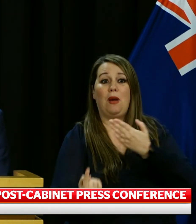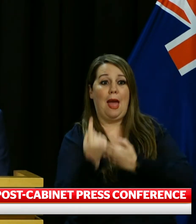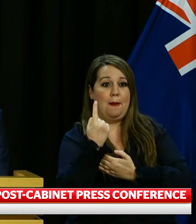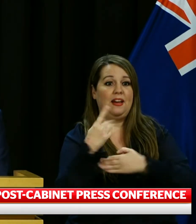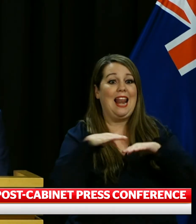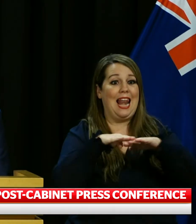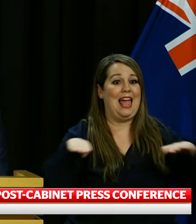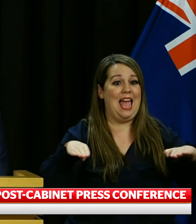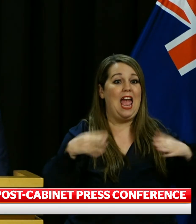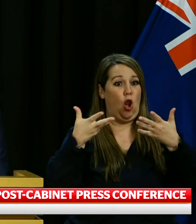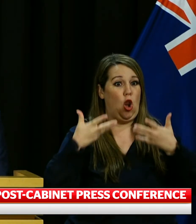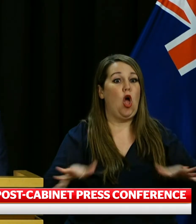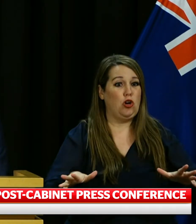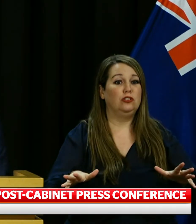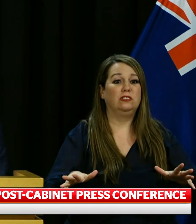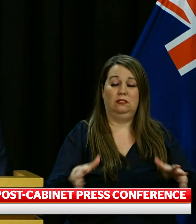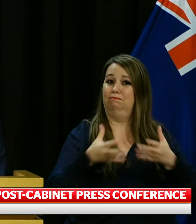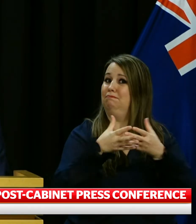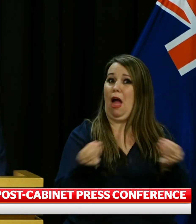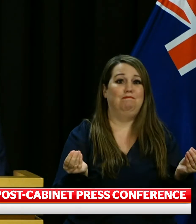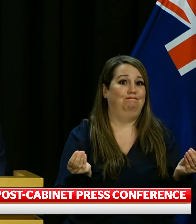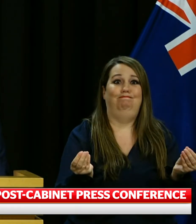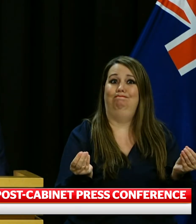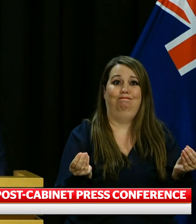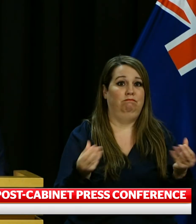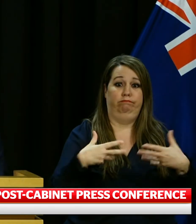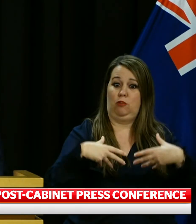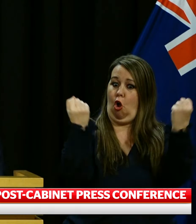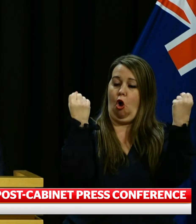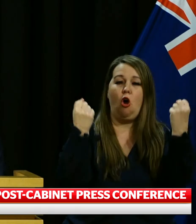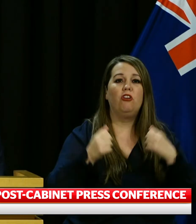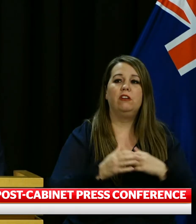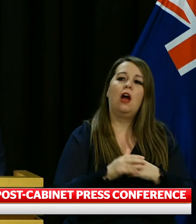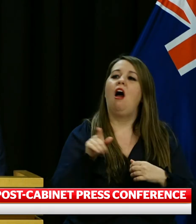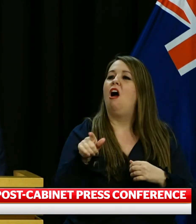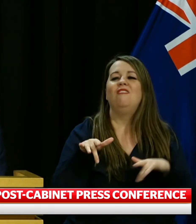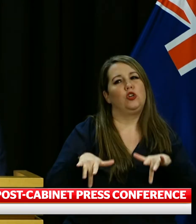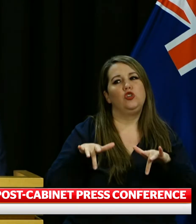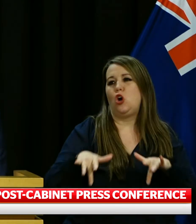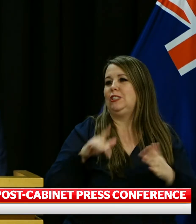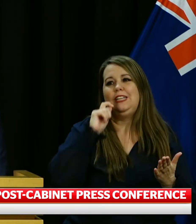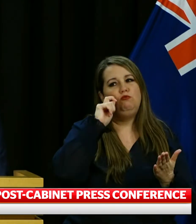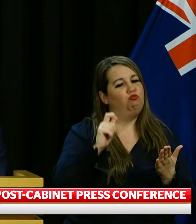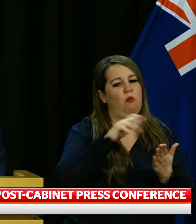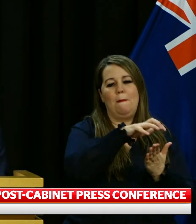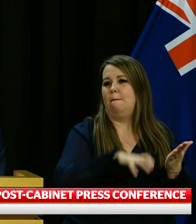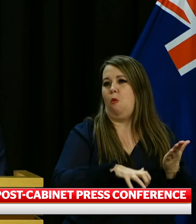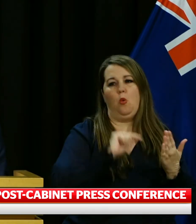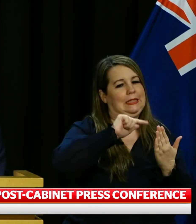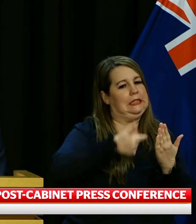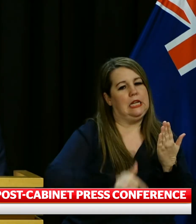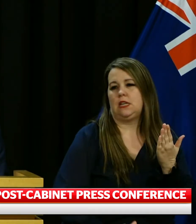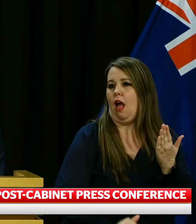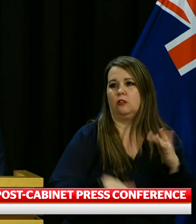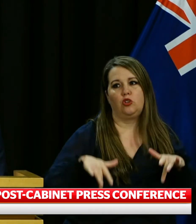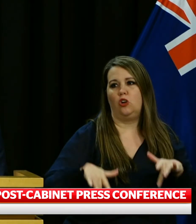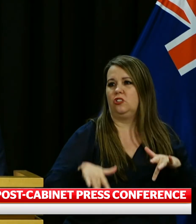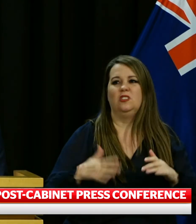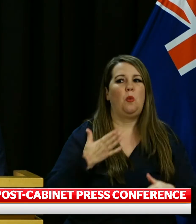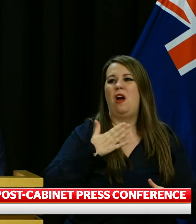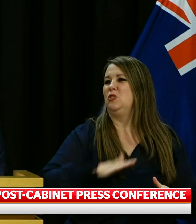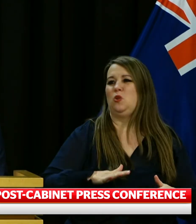Like I said, I haven't looked at the detail of the report yet, and we haven't had advice on the detail of the report yet, so I don't want to get into providing a commentary on which